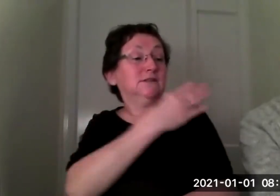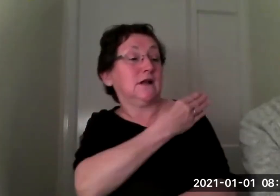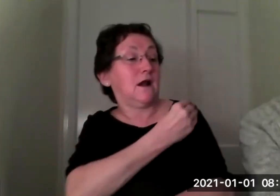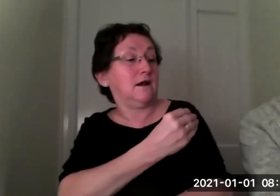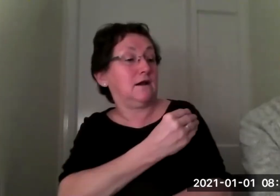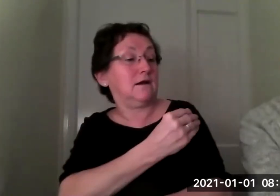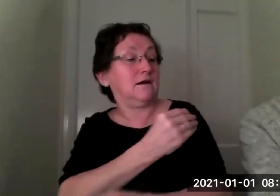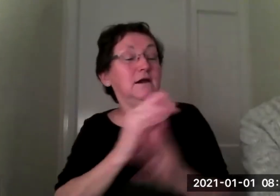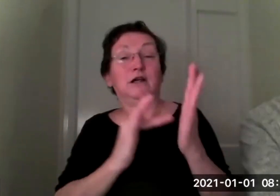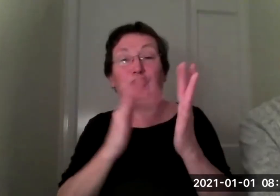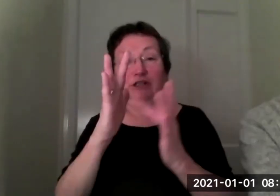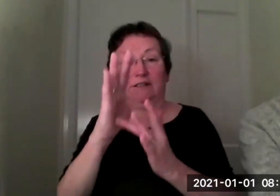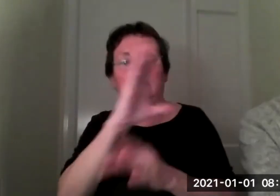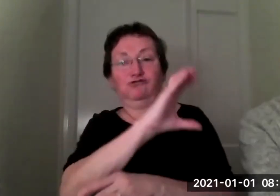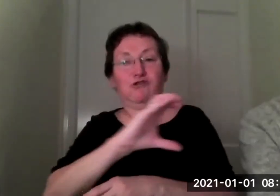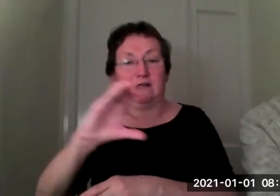Son, Jesus Christ.